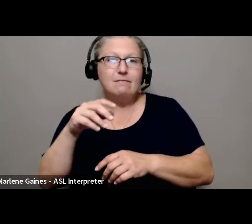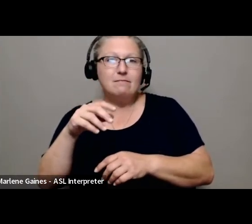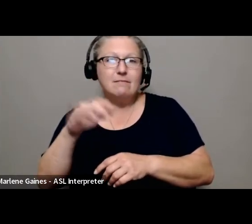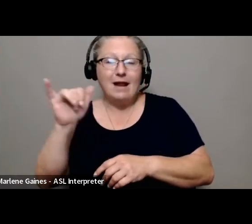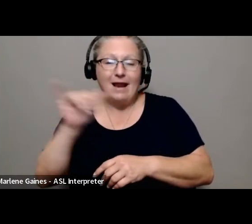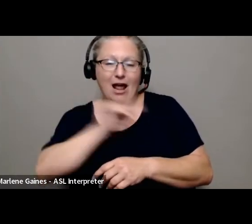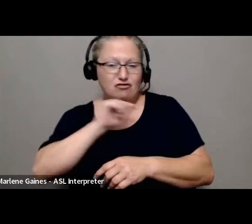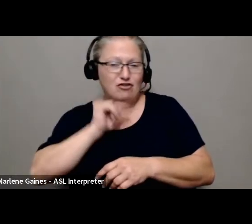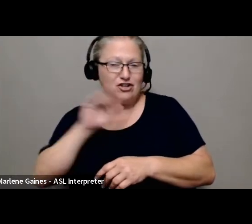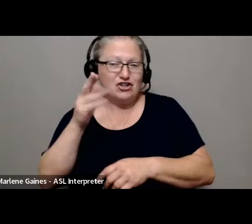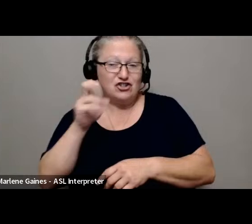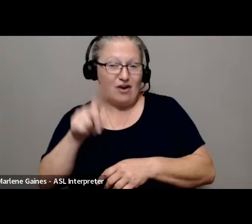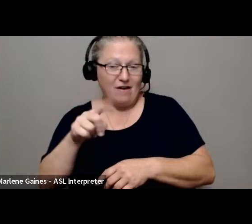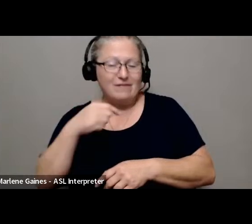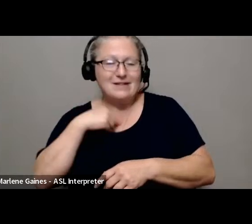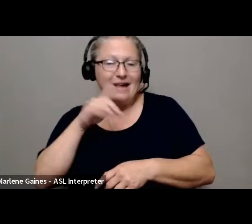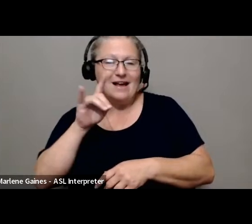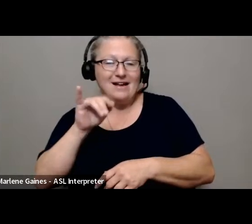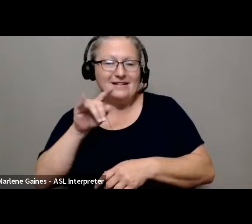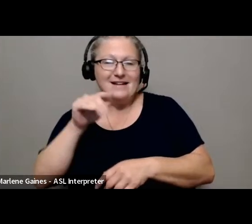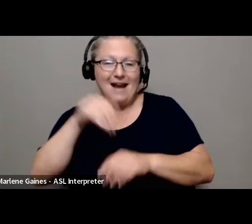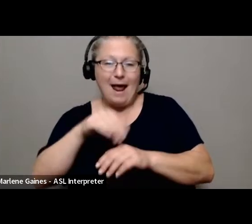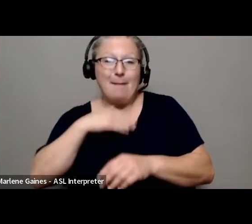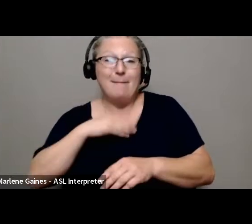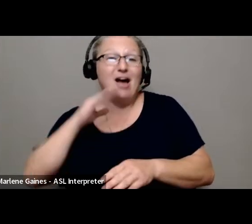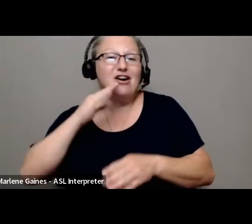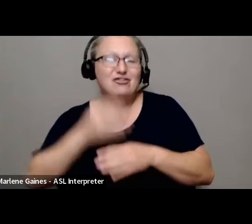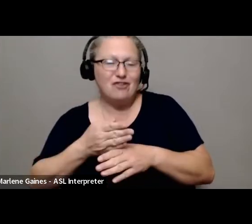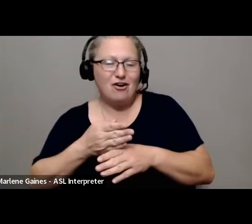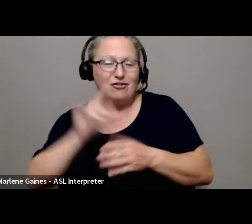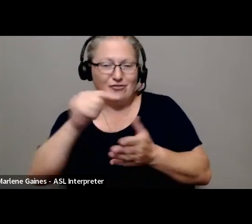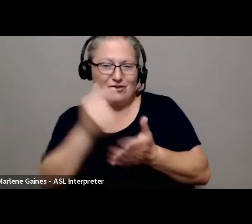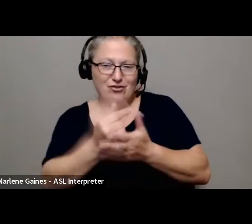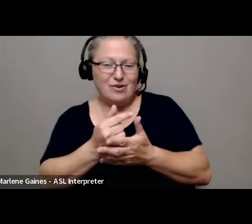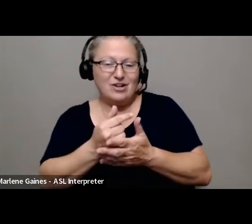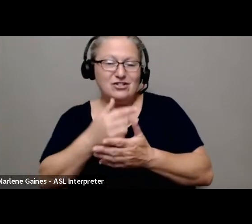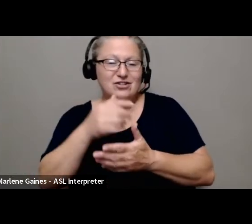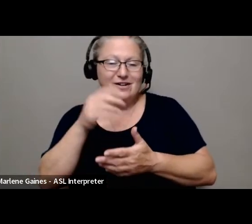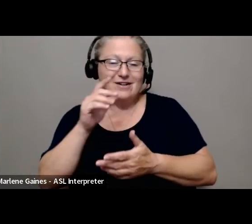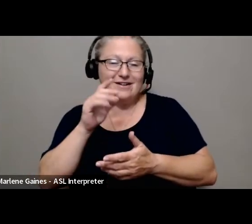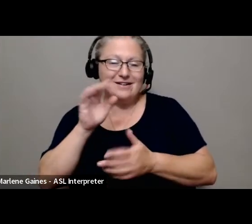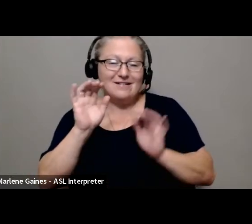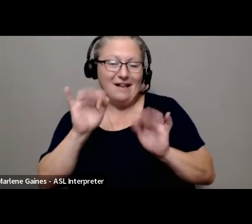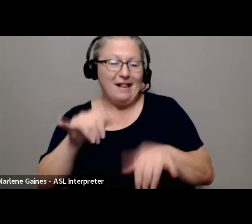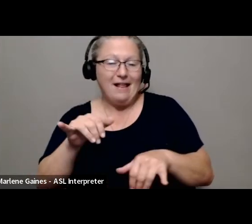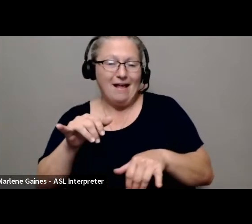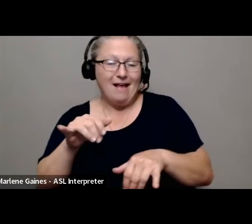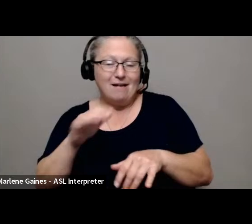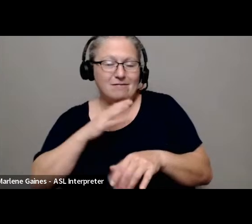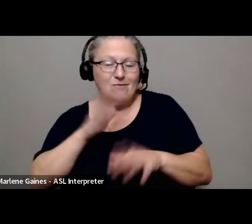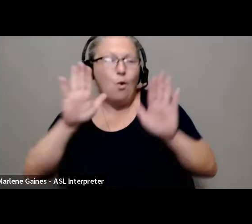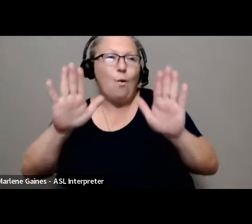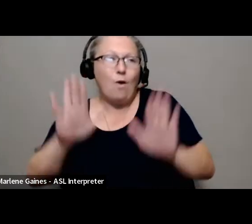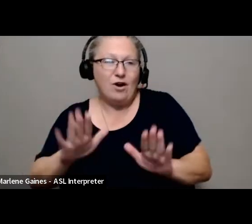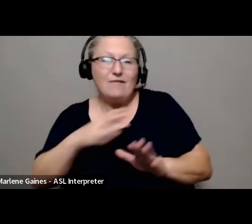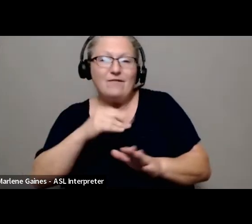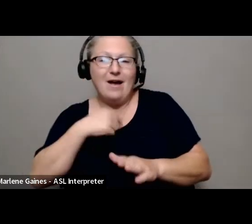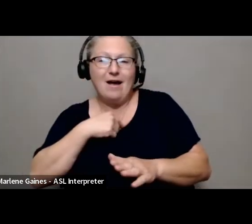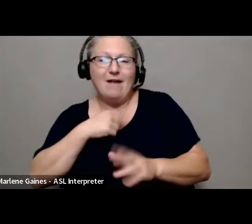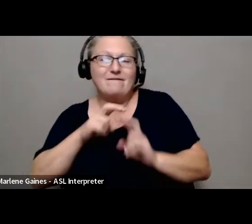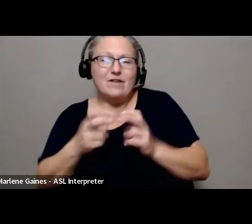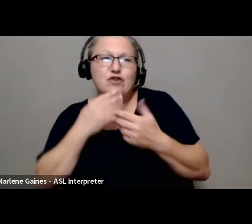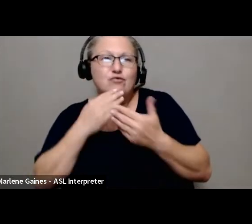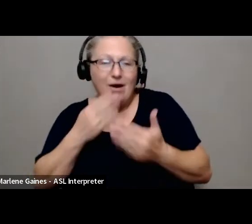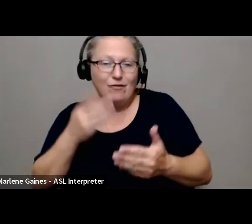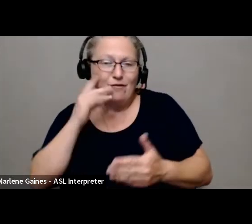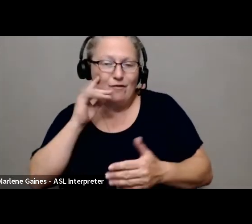Trustee Chavez, I got to be at my own daughter's graduation, and that was just wonderful, and I'm very grateful for